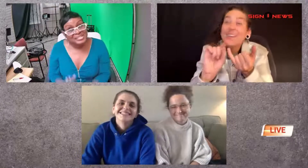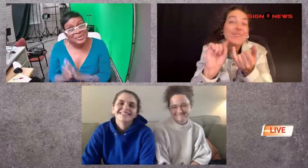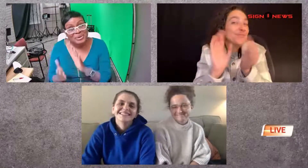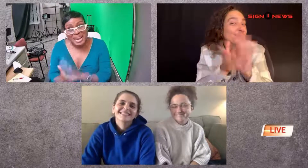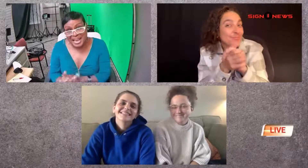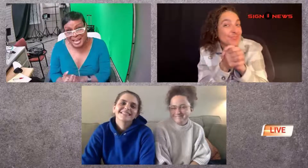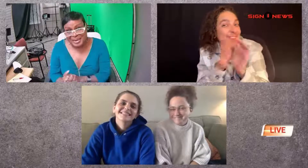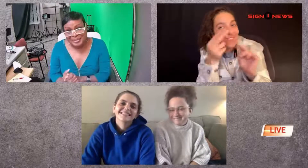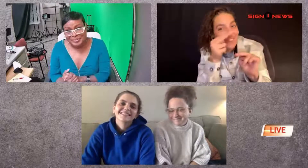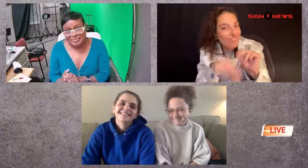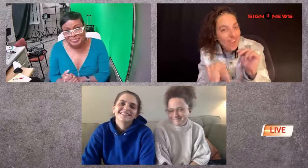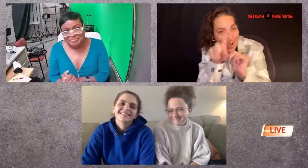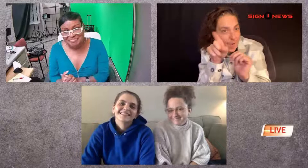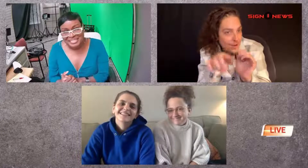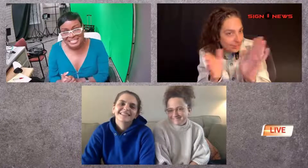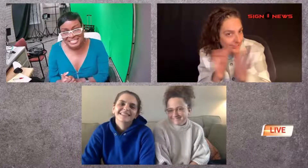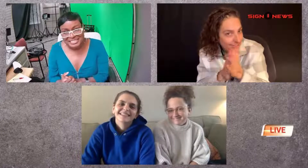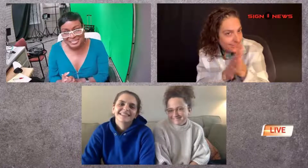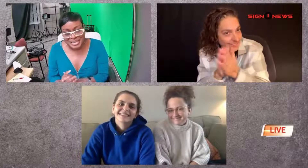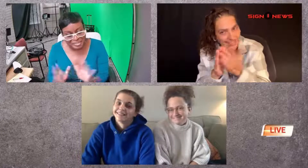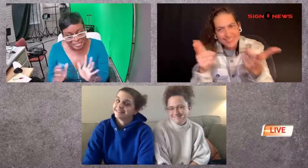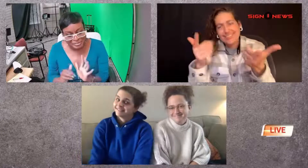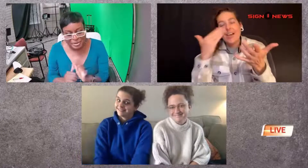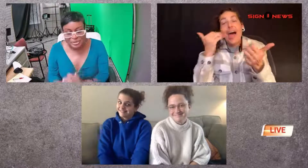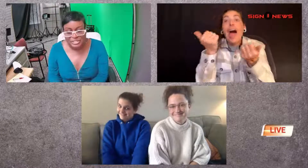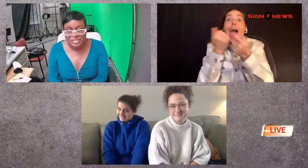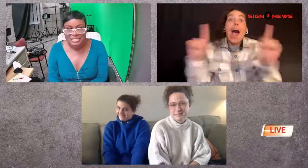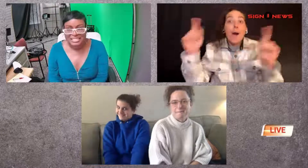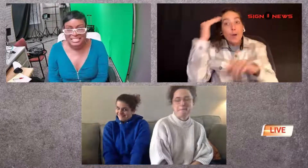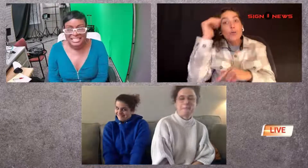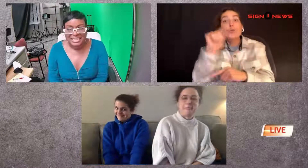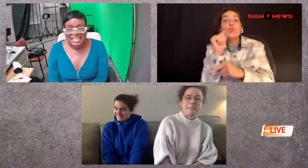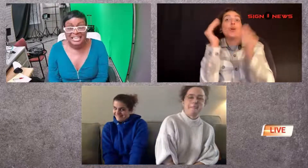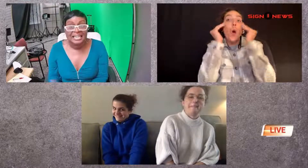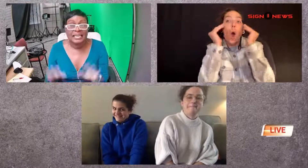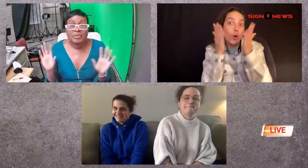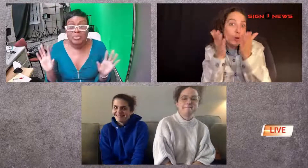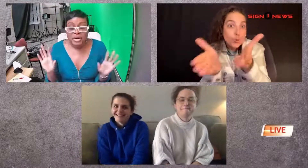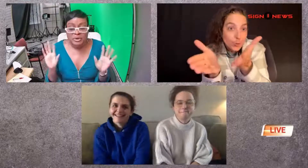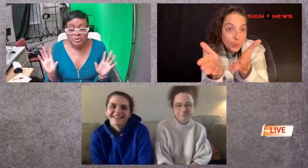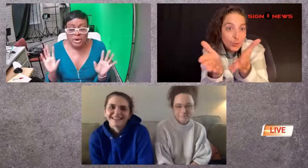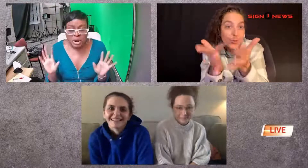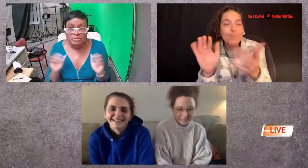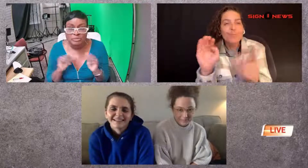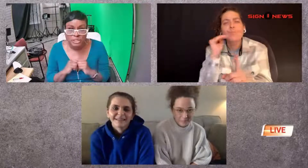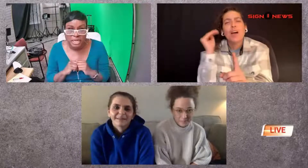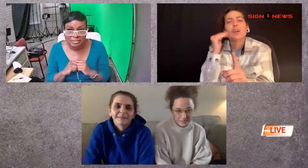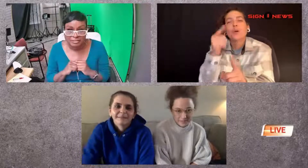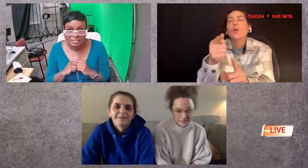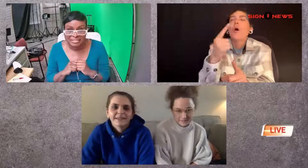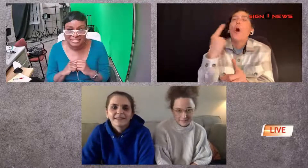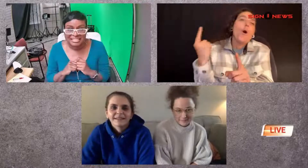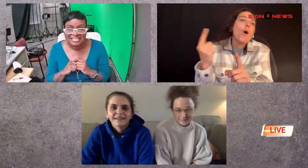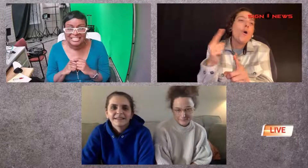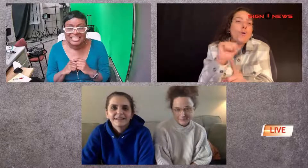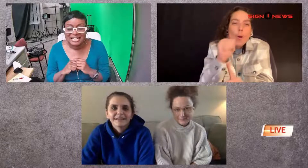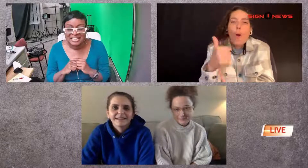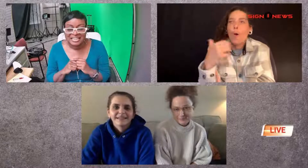Okay, so now this is a fun question. Anyone who knows Michelle,